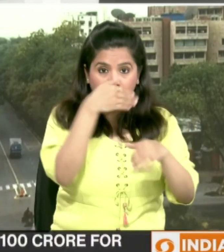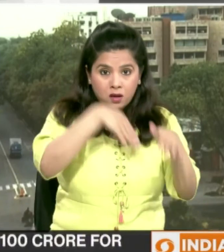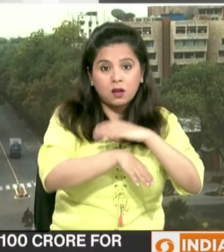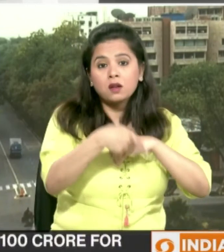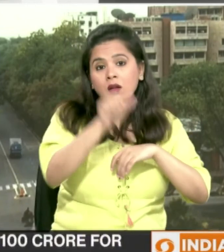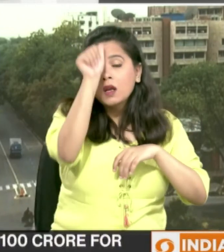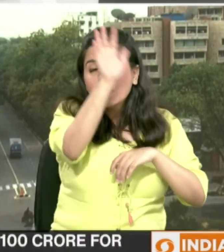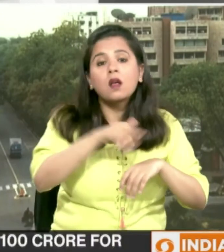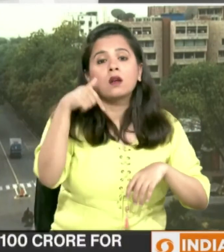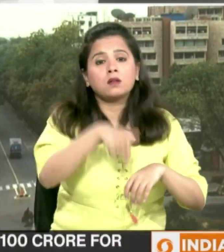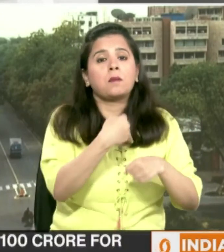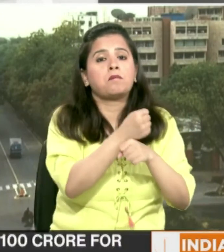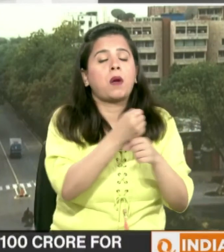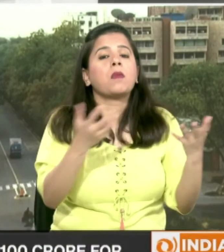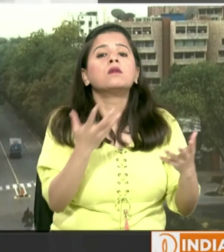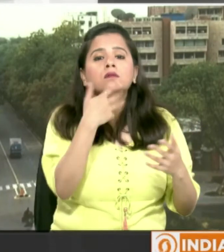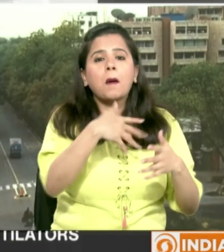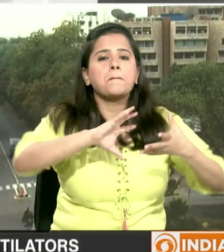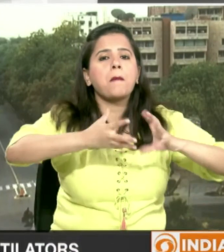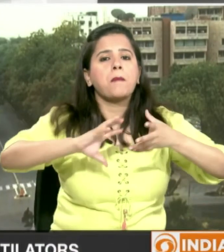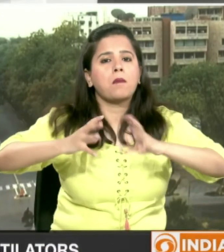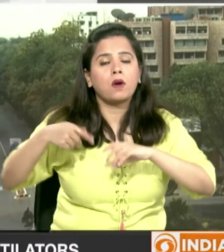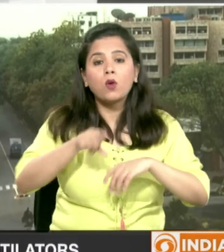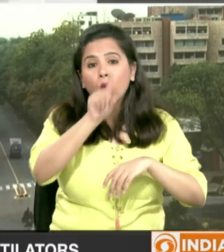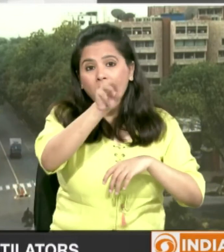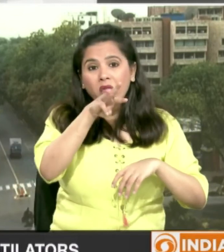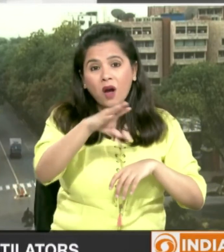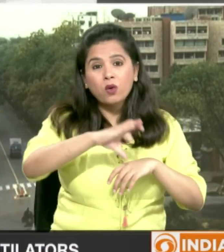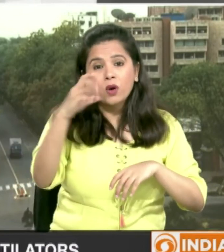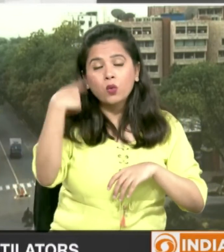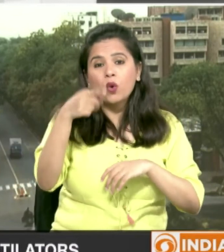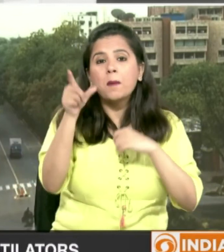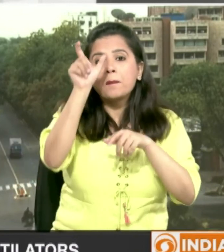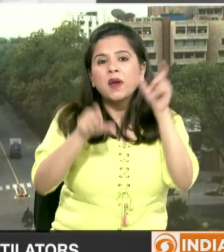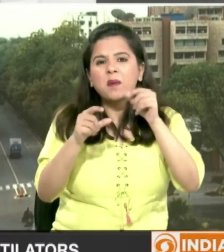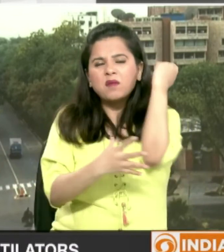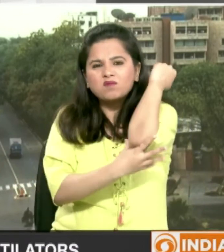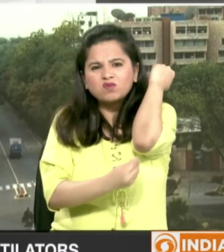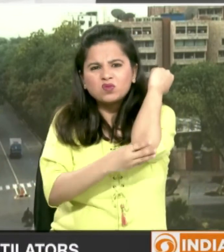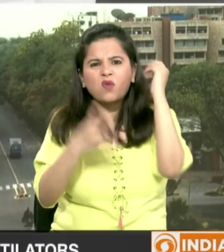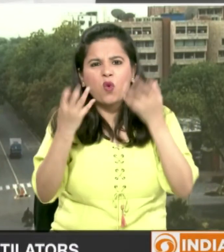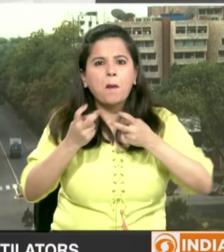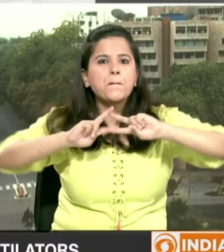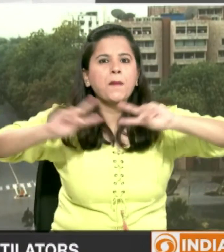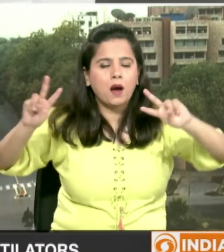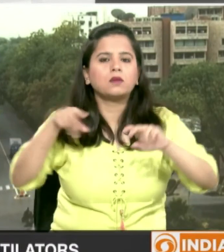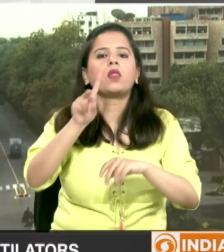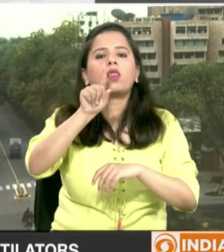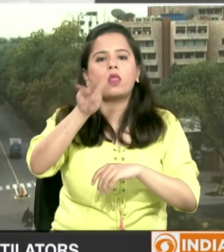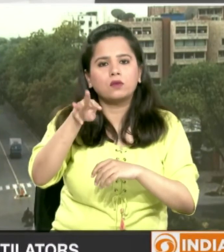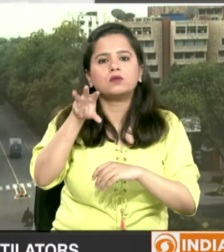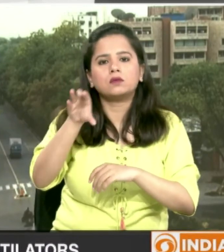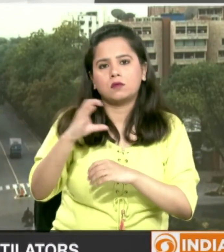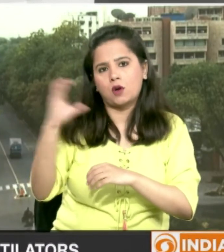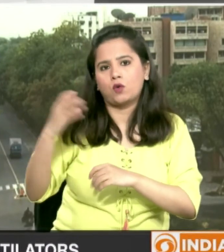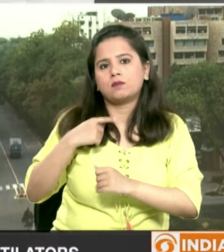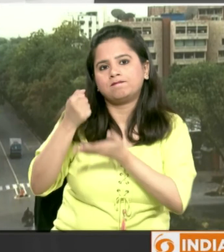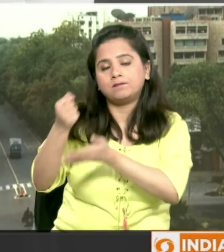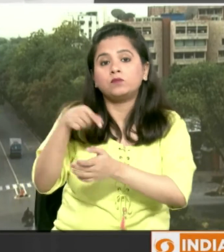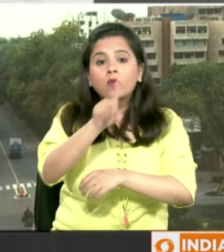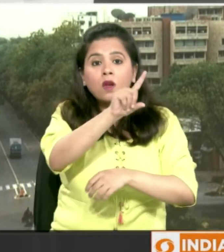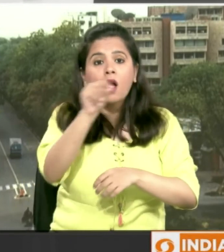ventilators and 1,000 crore rupees for the care of migrant labourers. Another 100 crore rupees will be